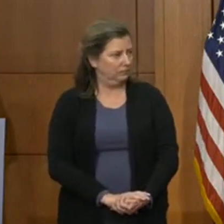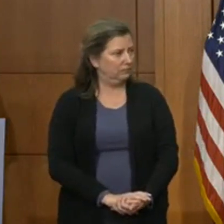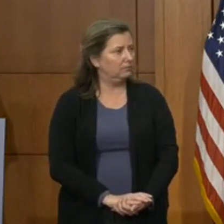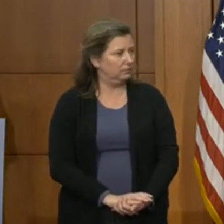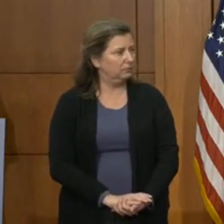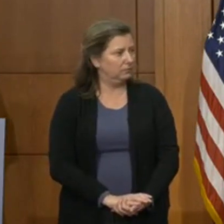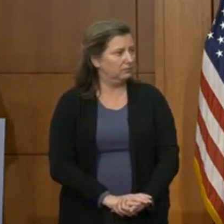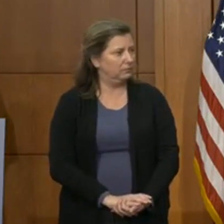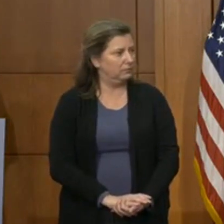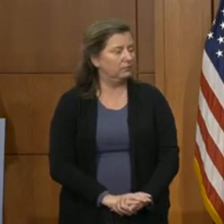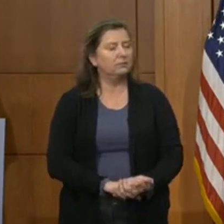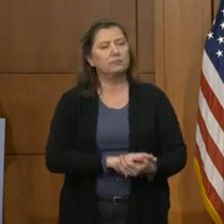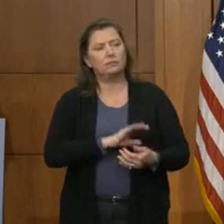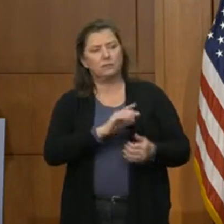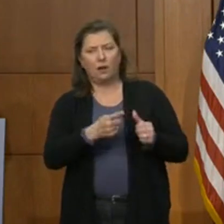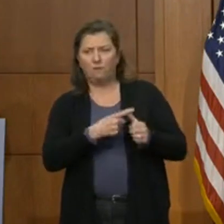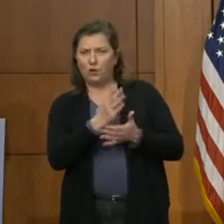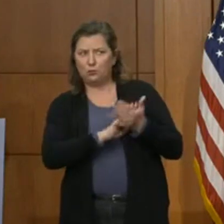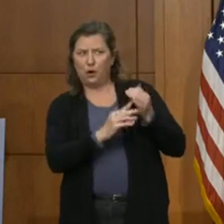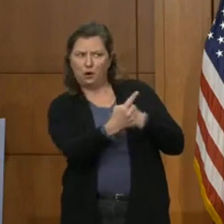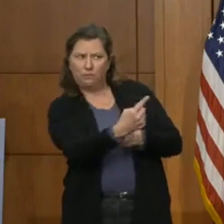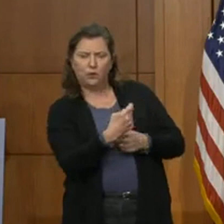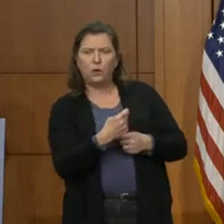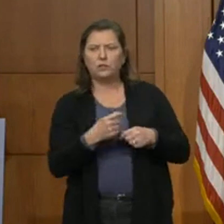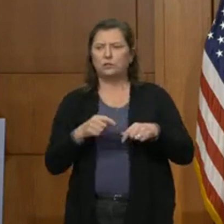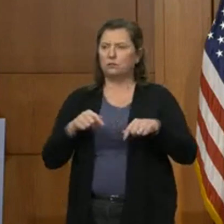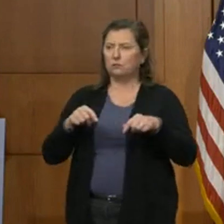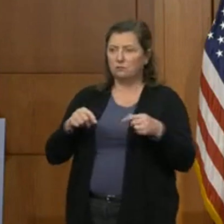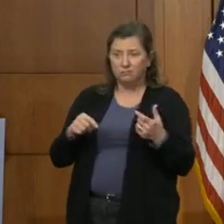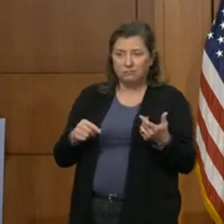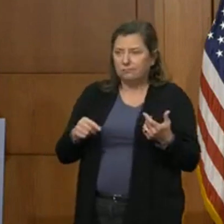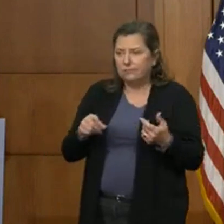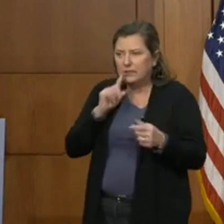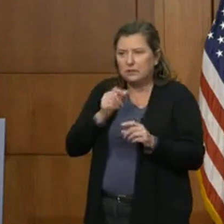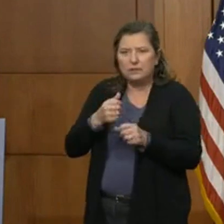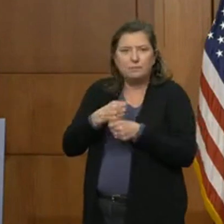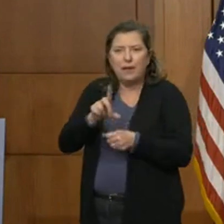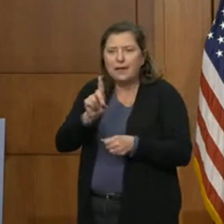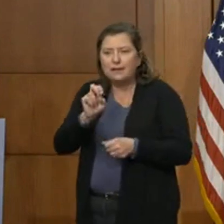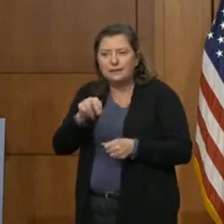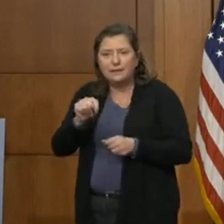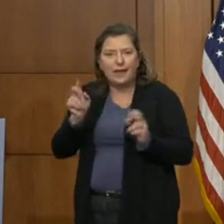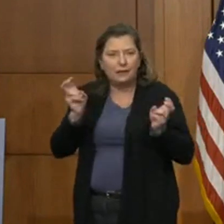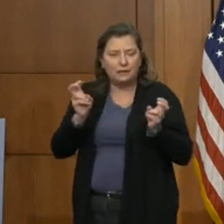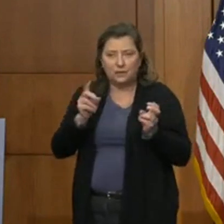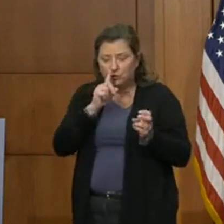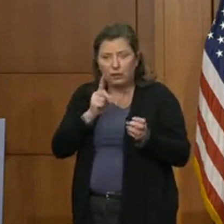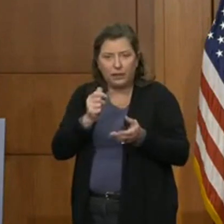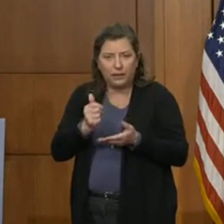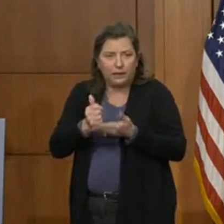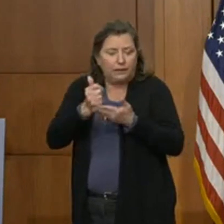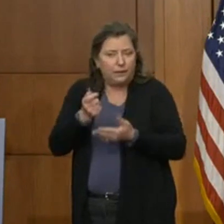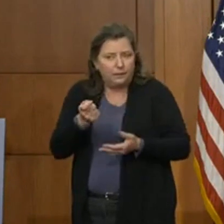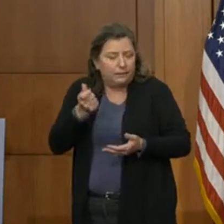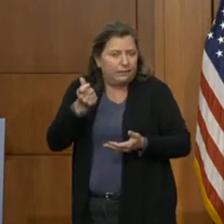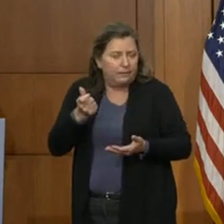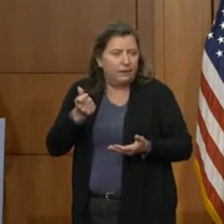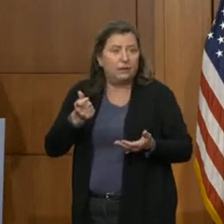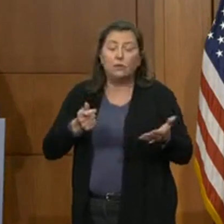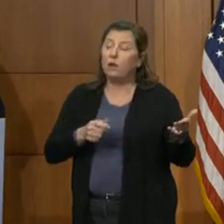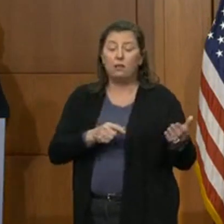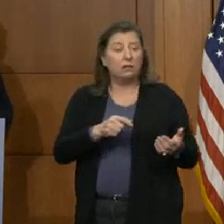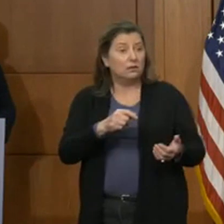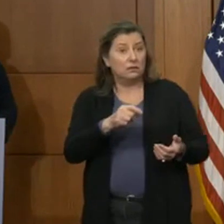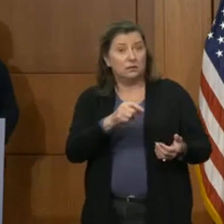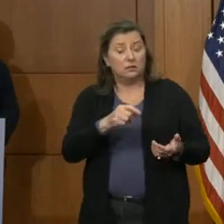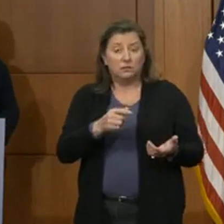The first part of the question is this just to make a dent in what we need? And every bit helps